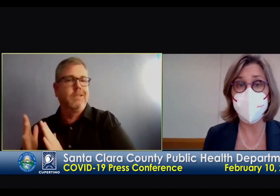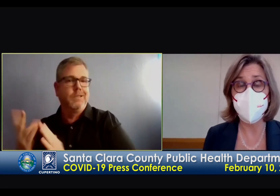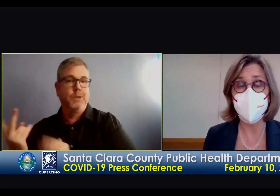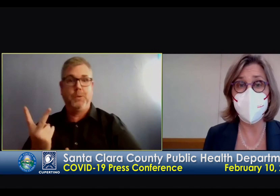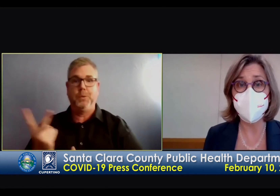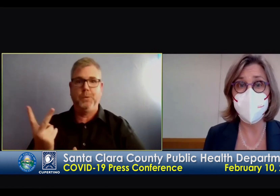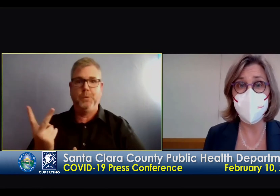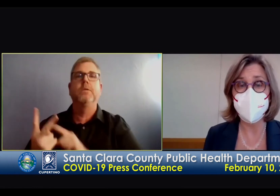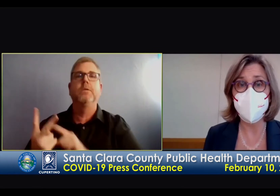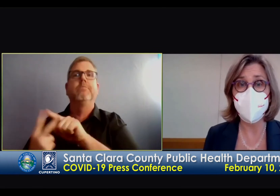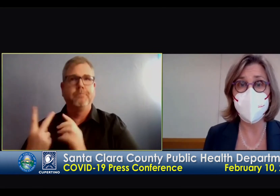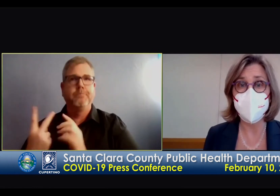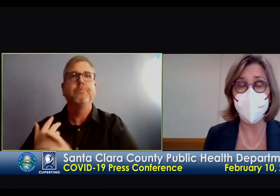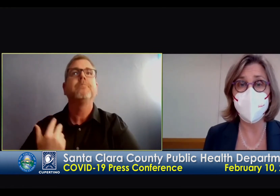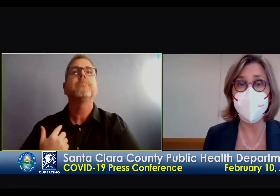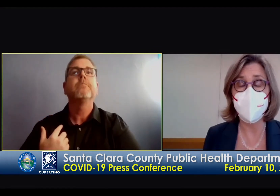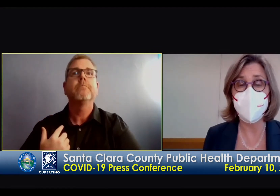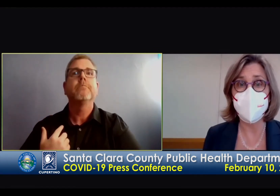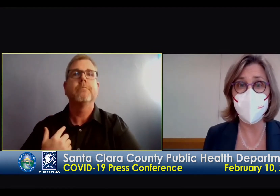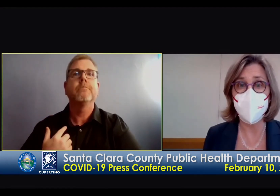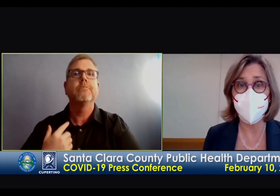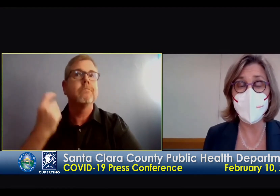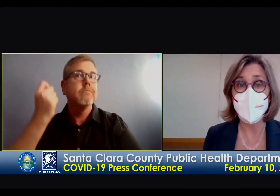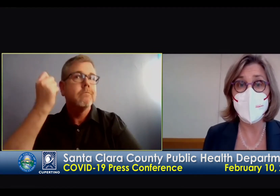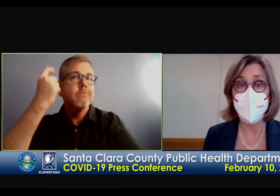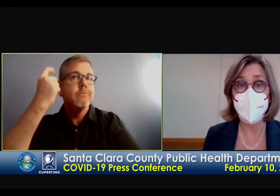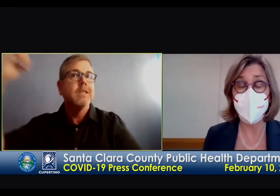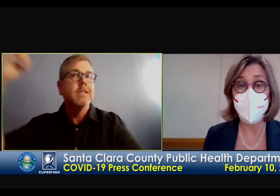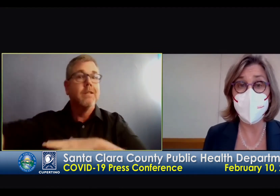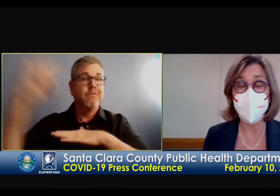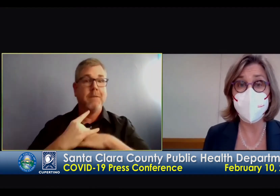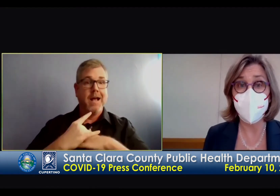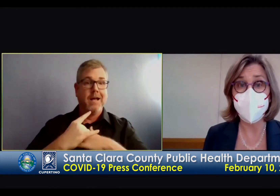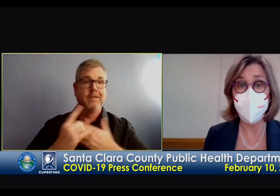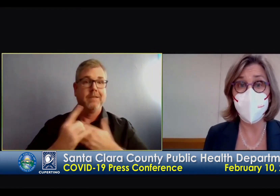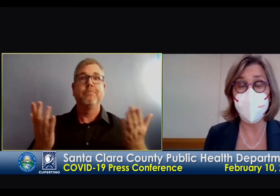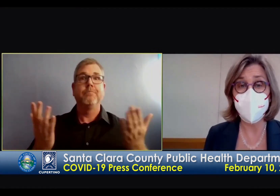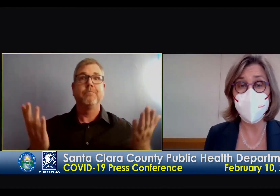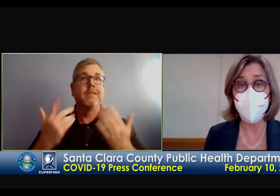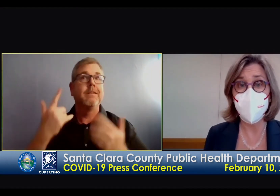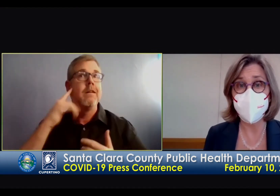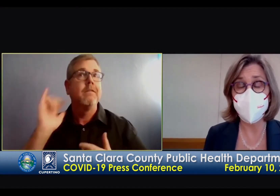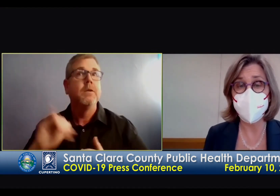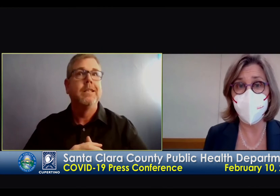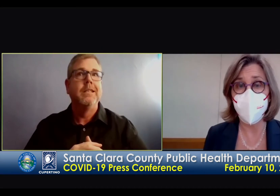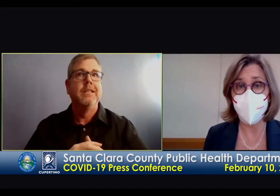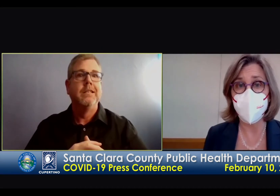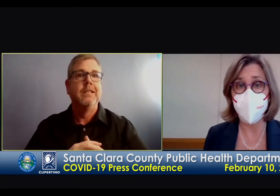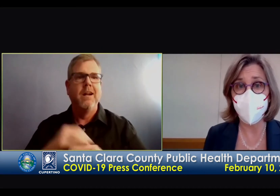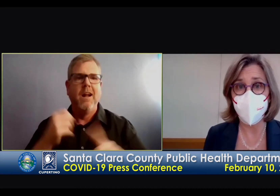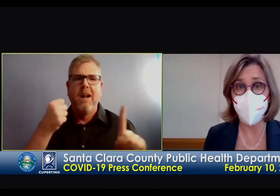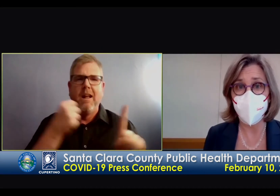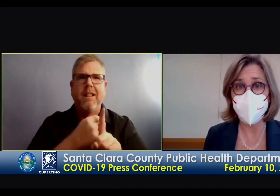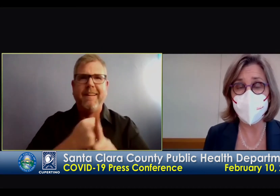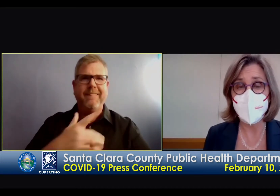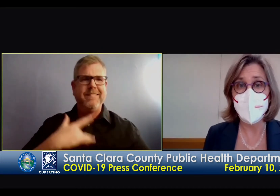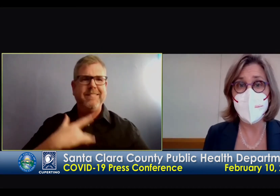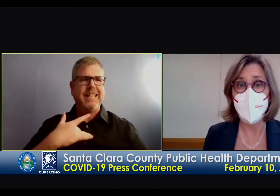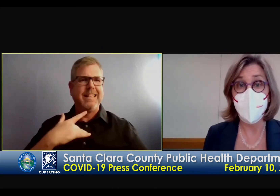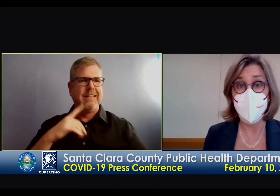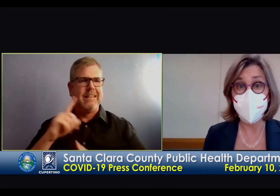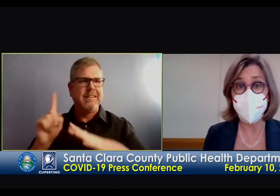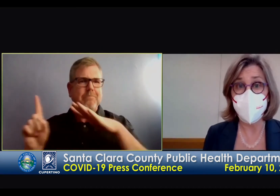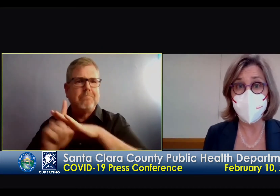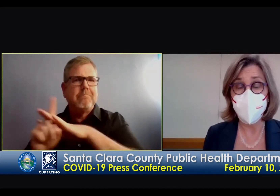the genomic sequencing results showed that the SARS-CoV-2 was the South African variant.